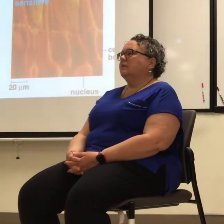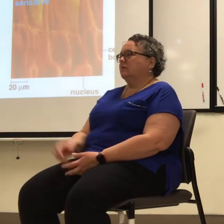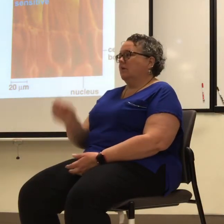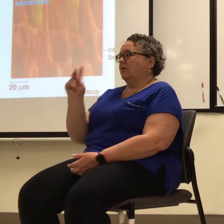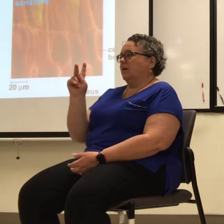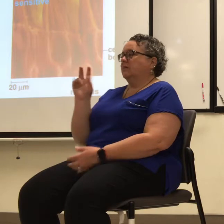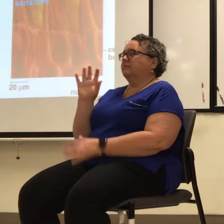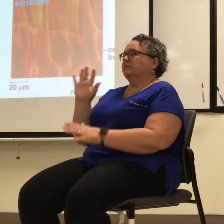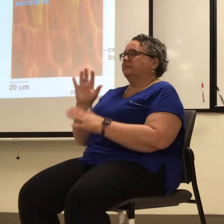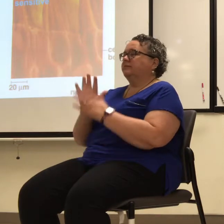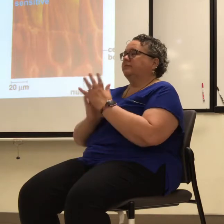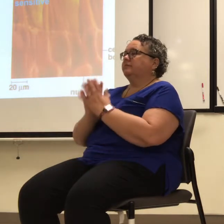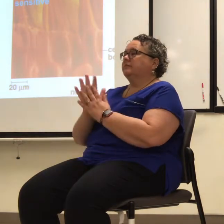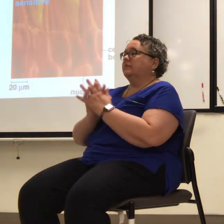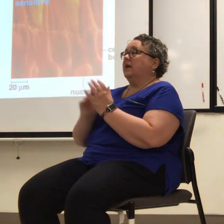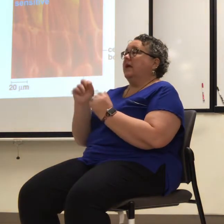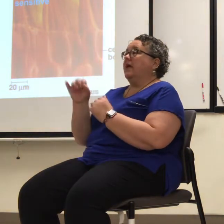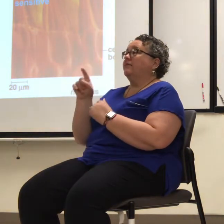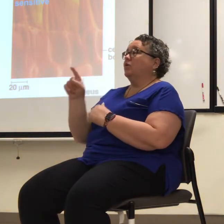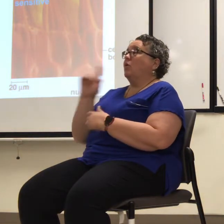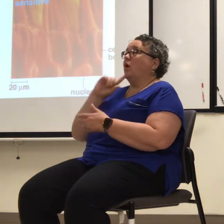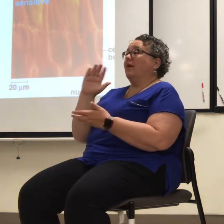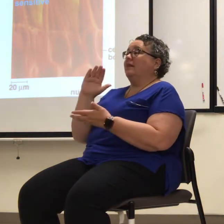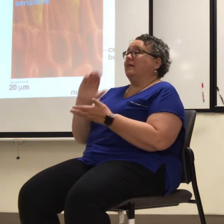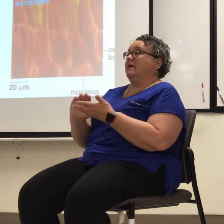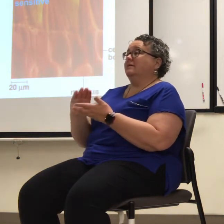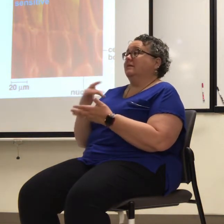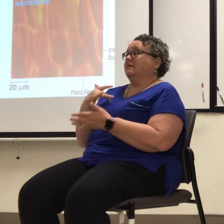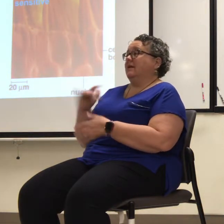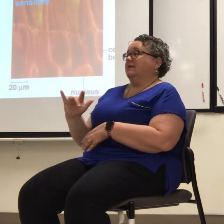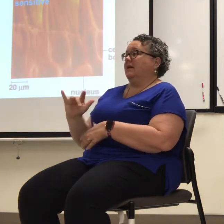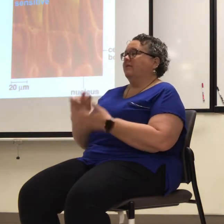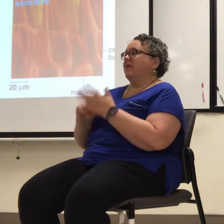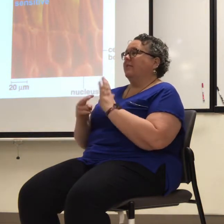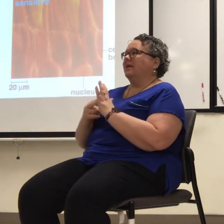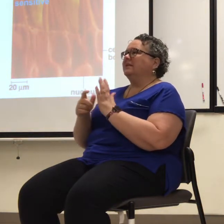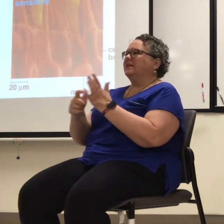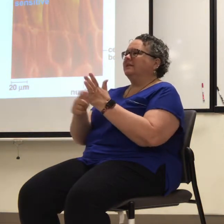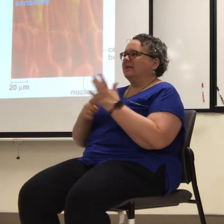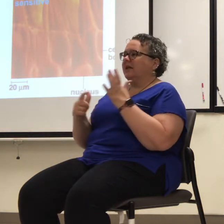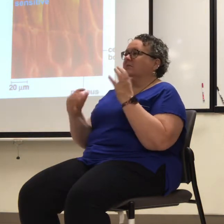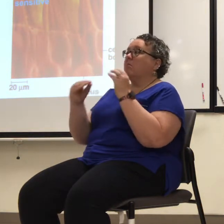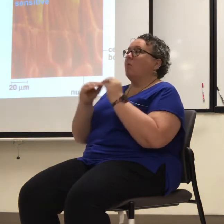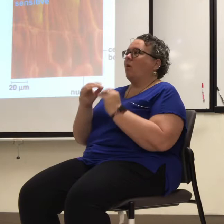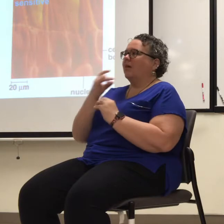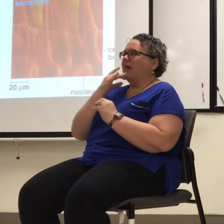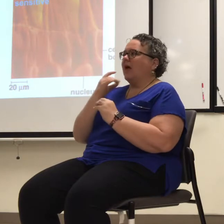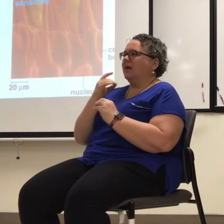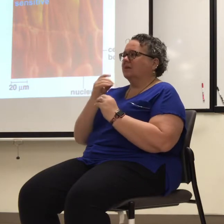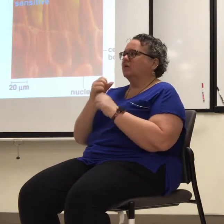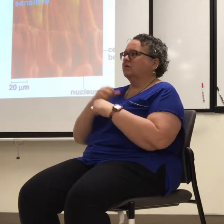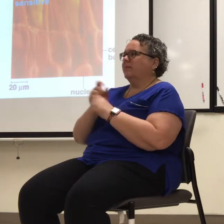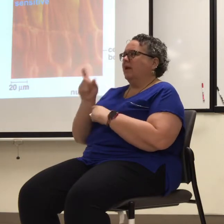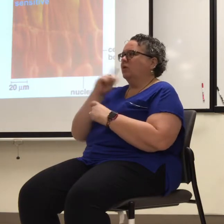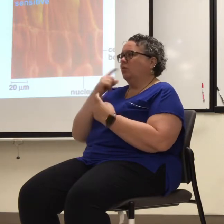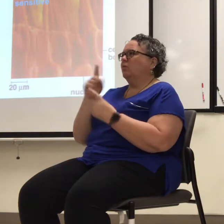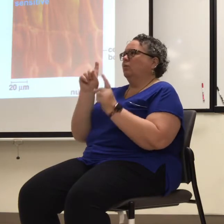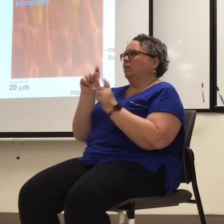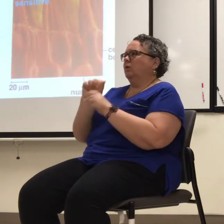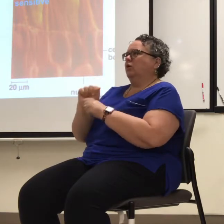Okay, if you're less sensitive, what that means is it takes more light to make you work.